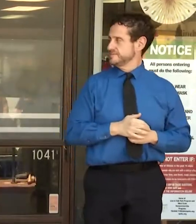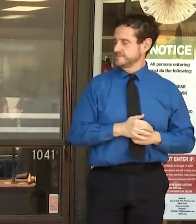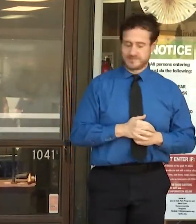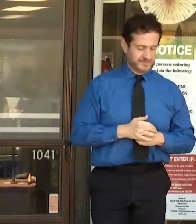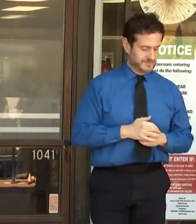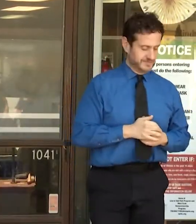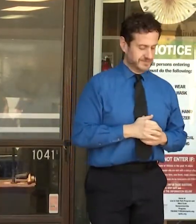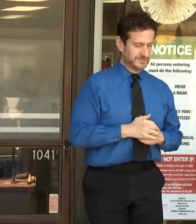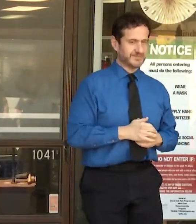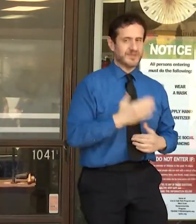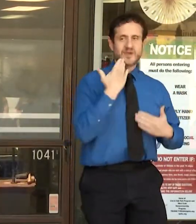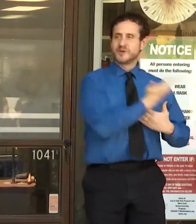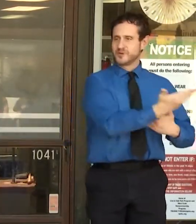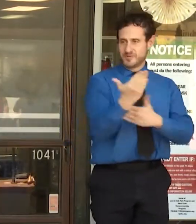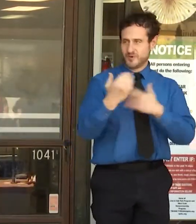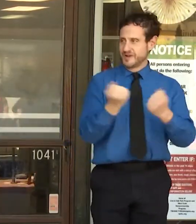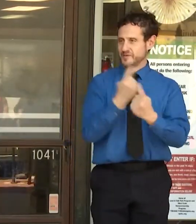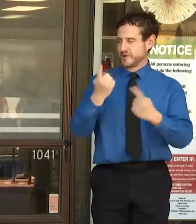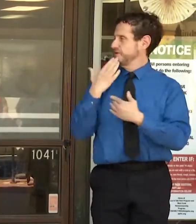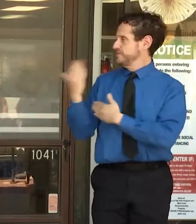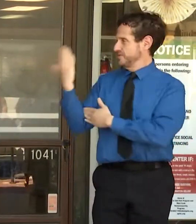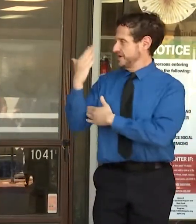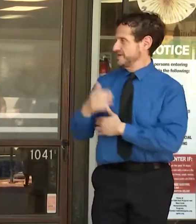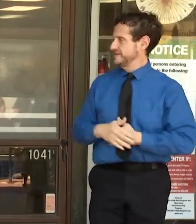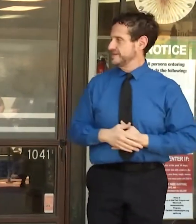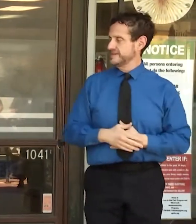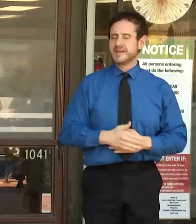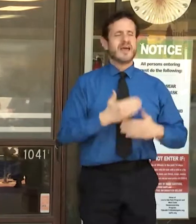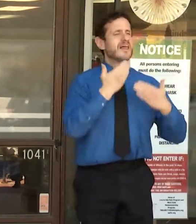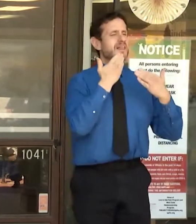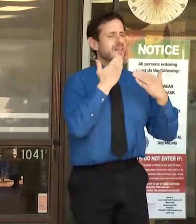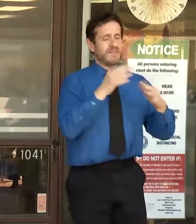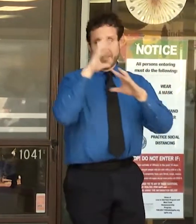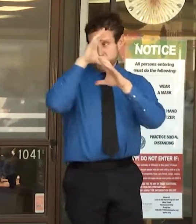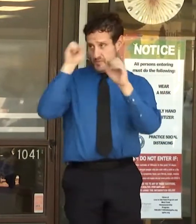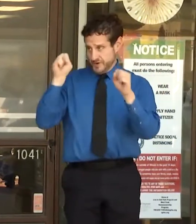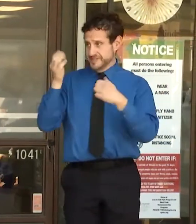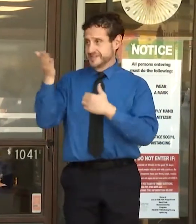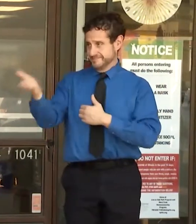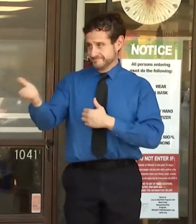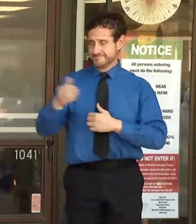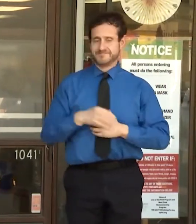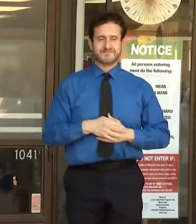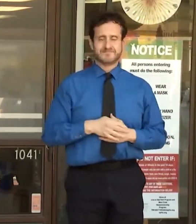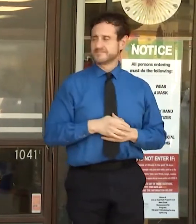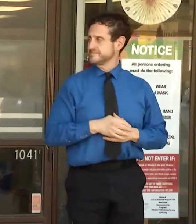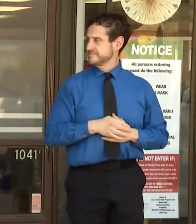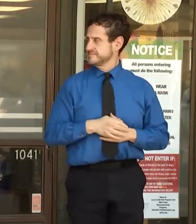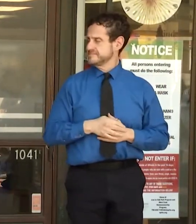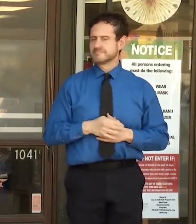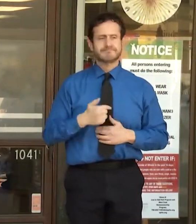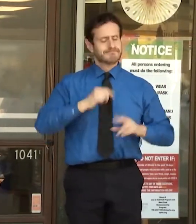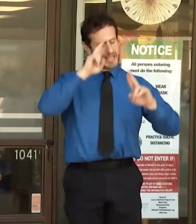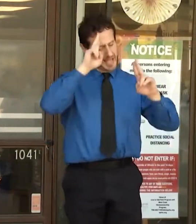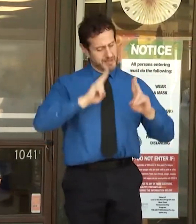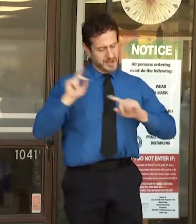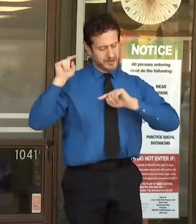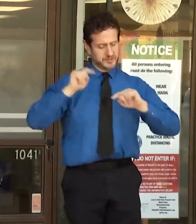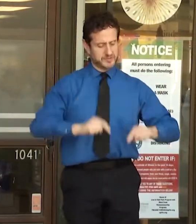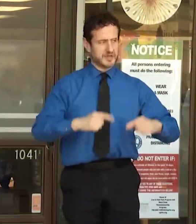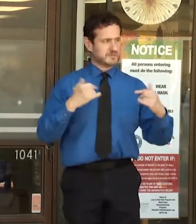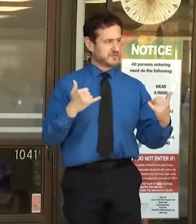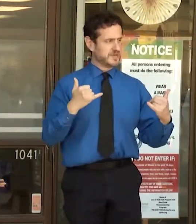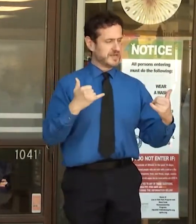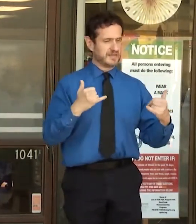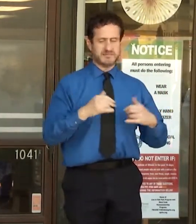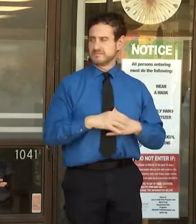Good morning, everyone. Good morning. Thank you very much, President Preckwinkle. It's an honor to be here today